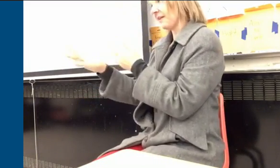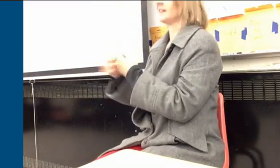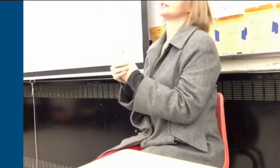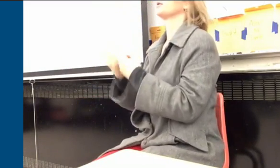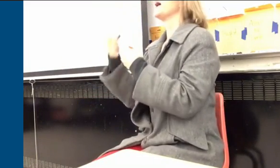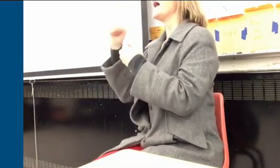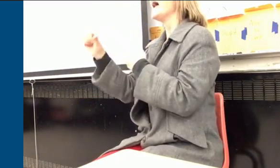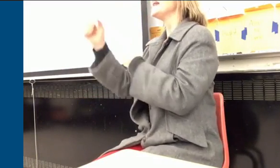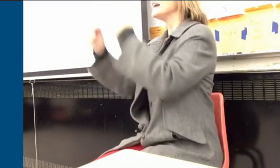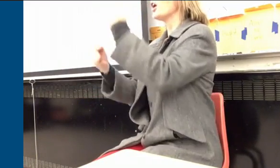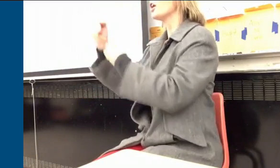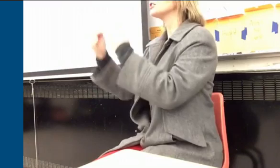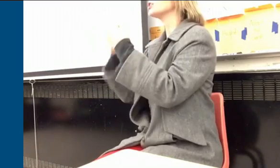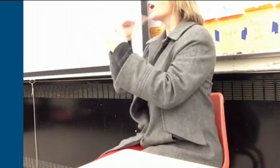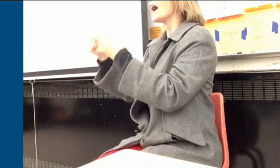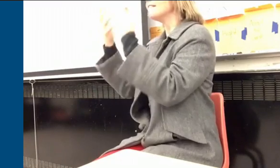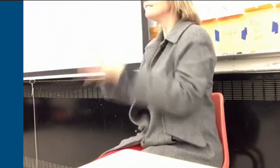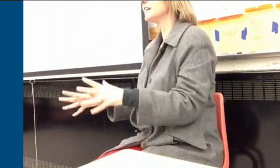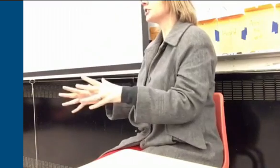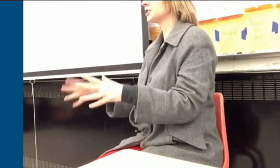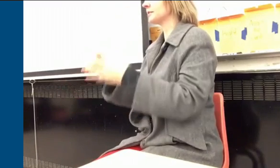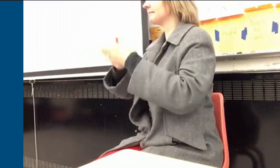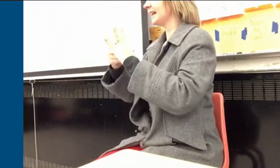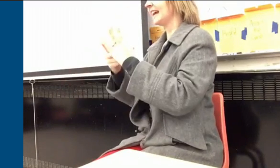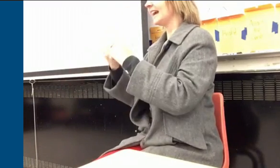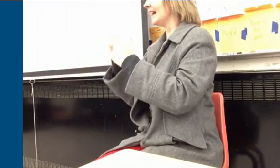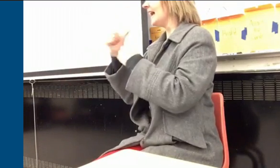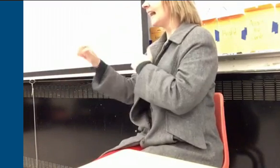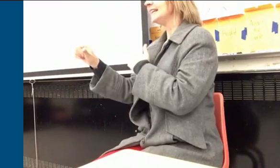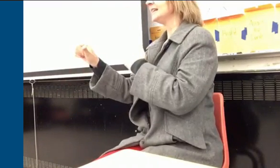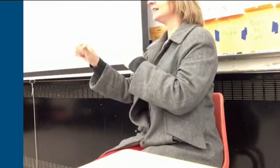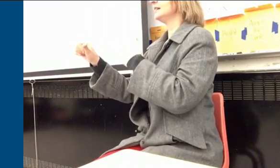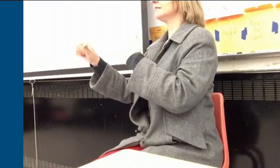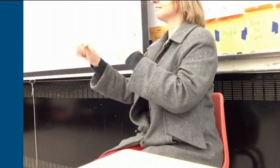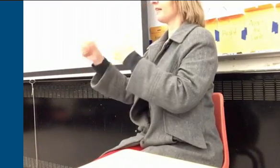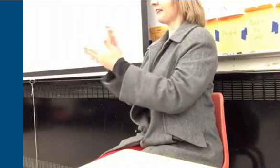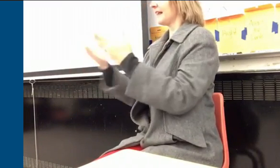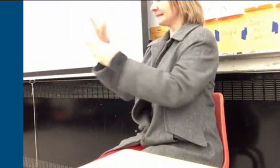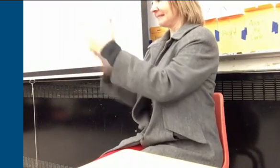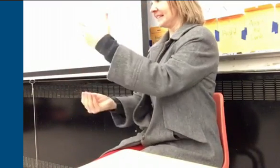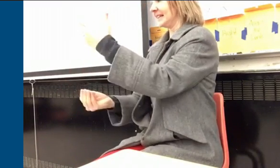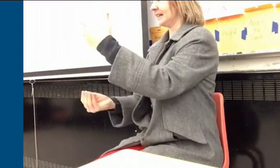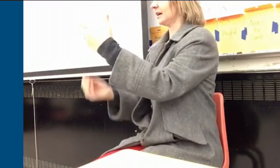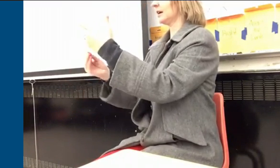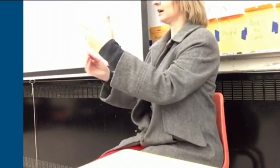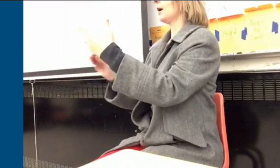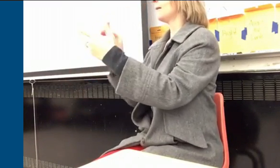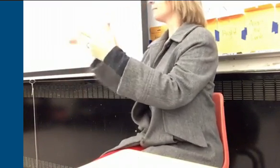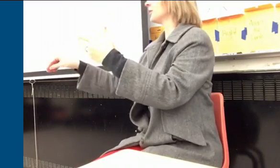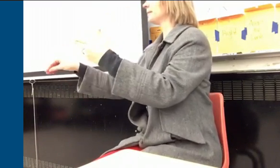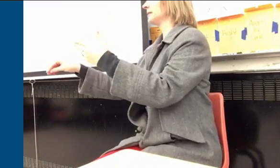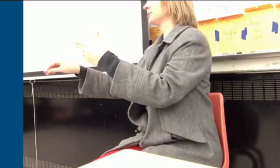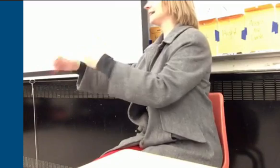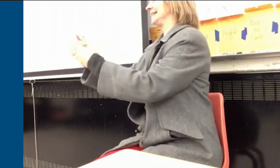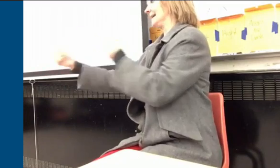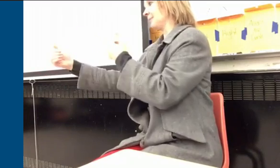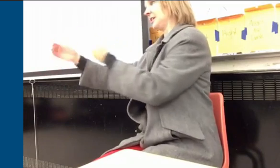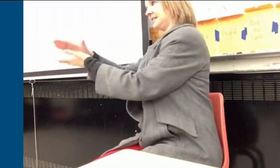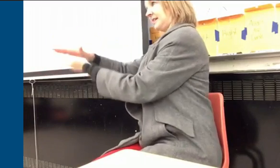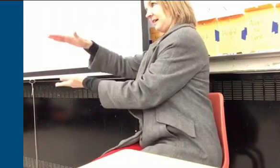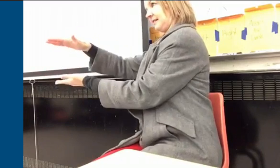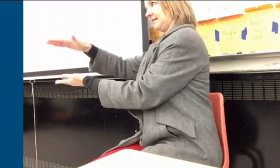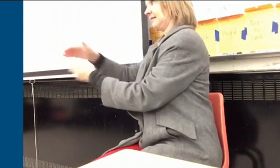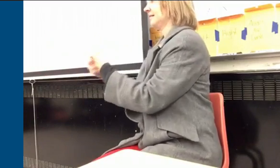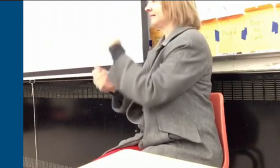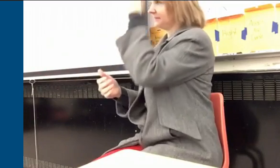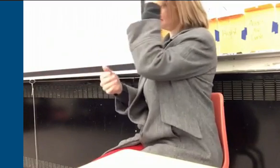any cars that are unfinished, as in have any markings on them whatsoever, you need to put those into a stack right now. If you have